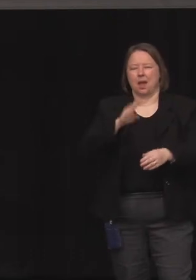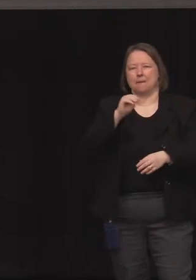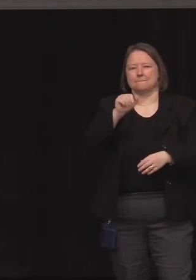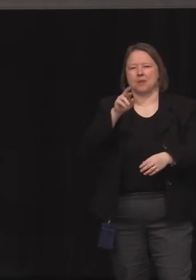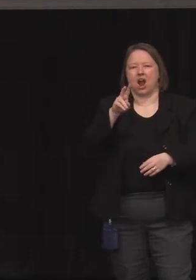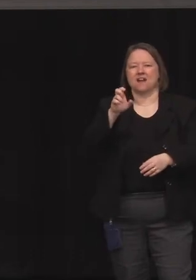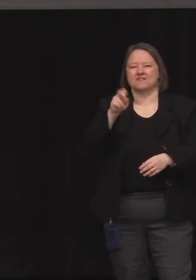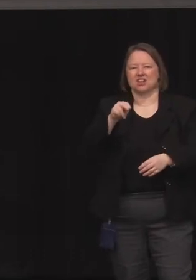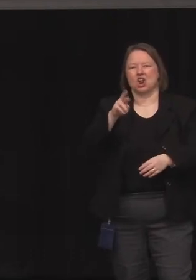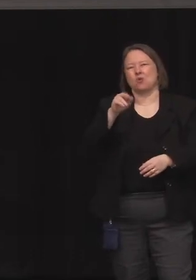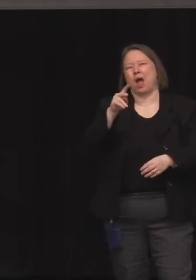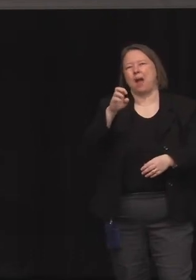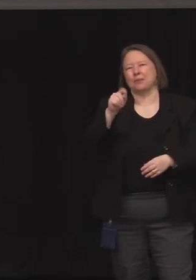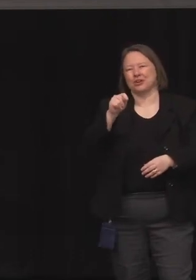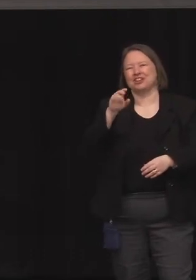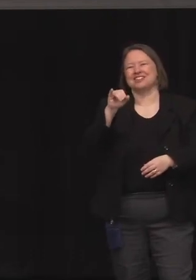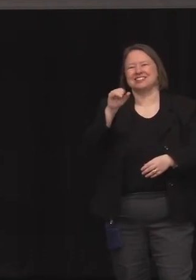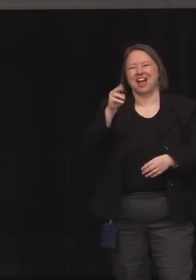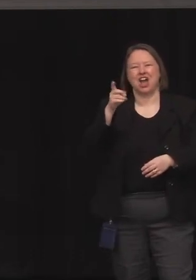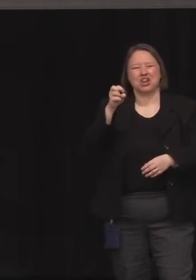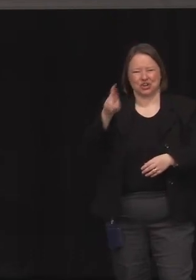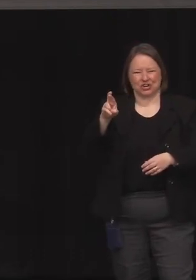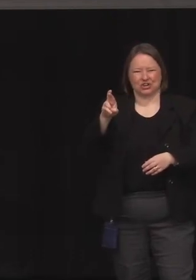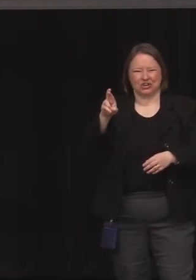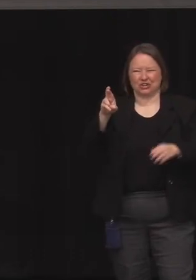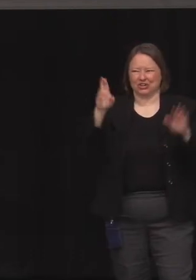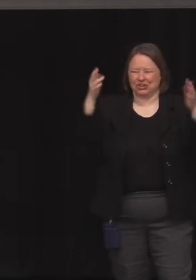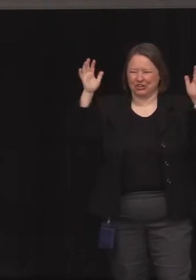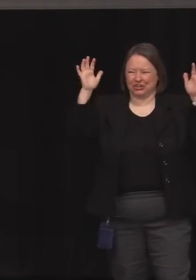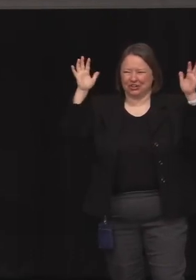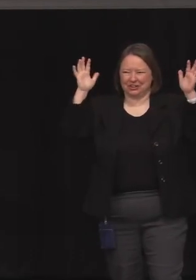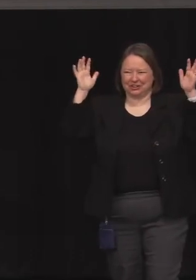Marvin Robert Younger.